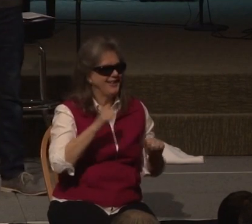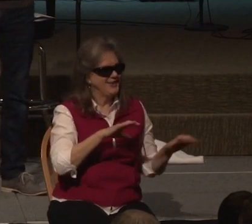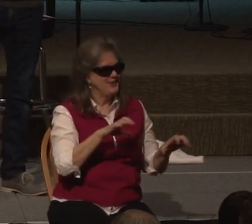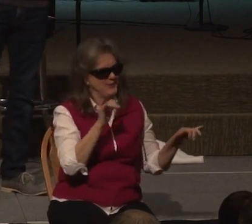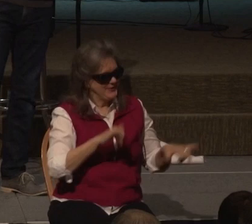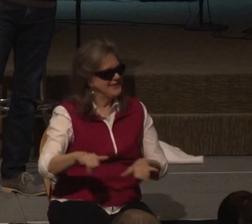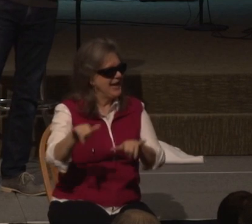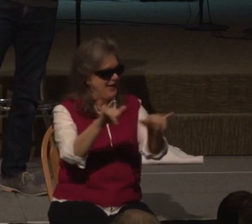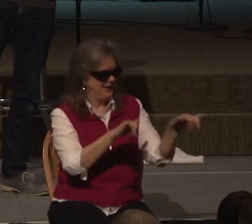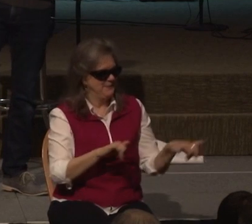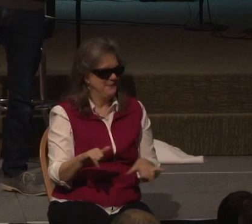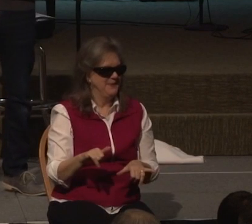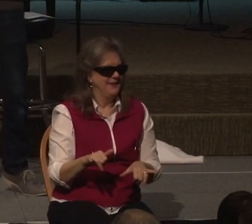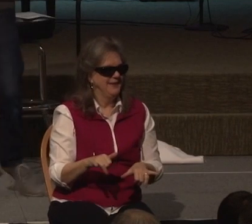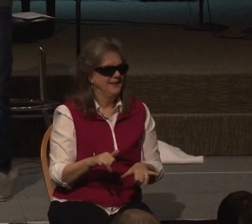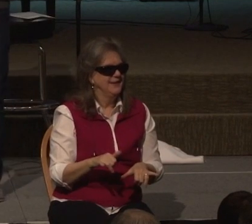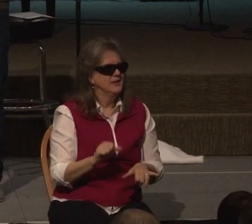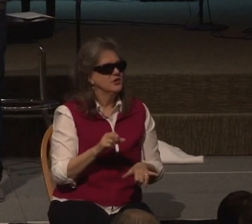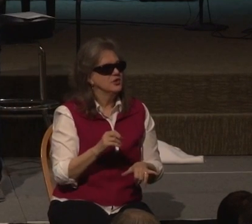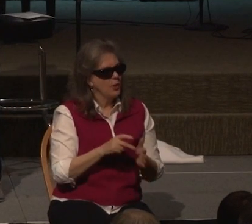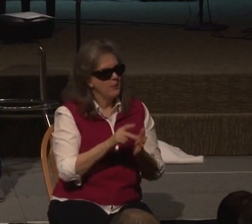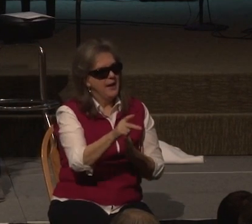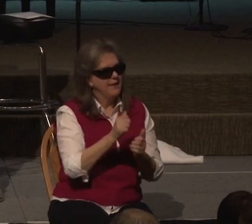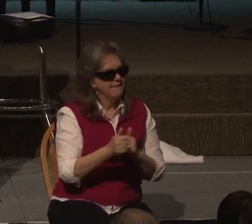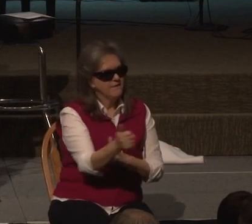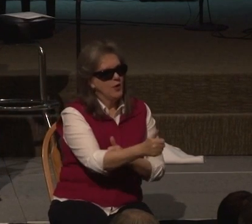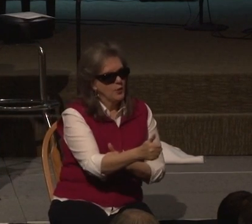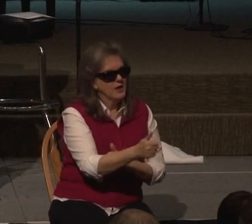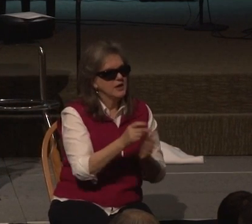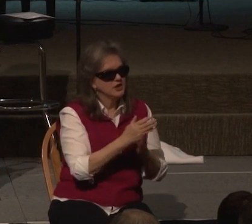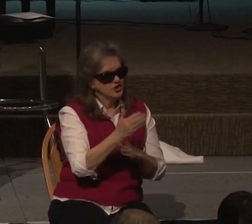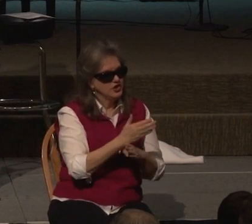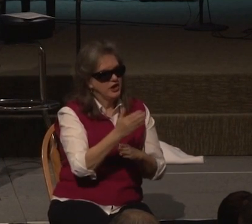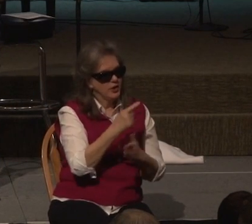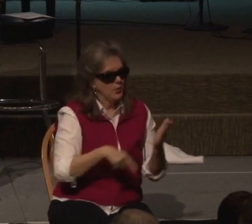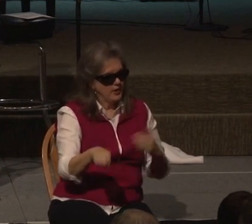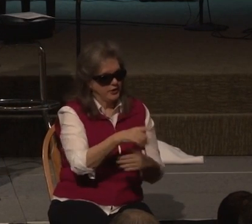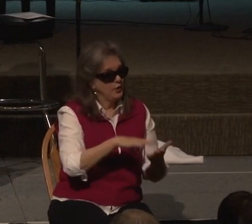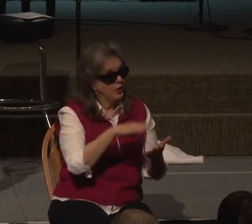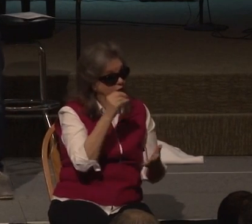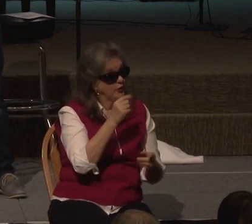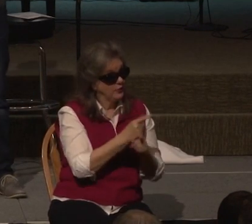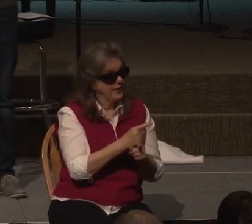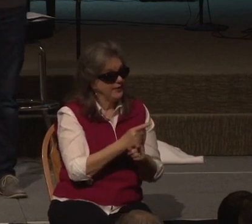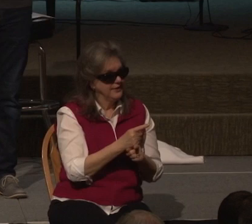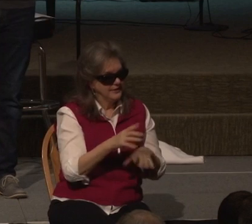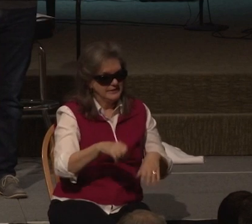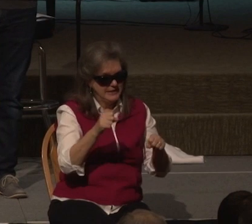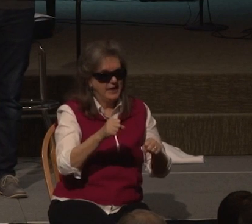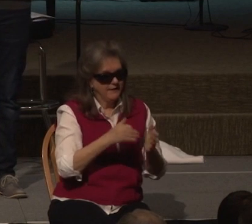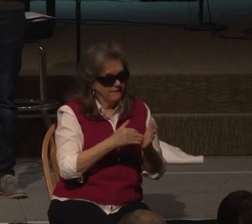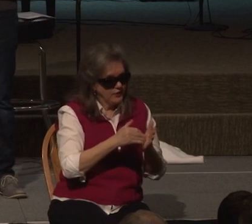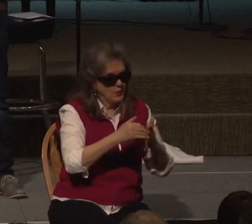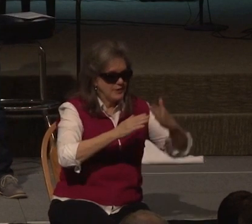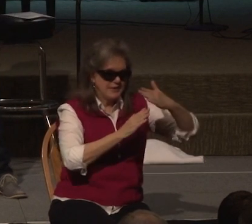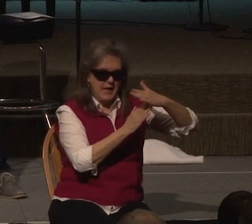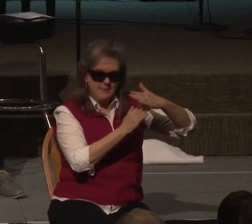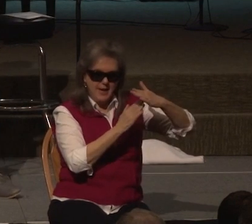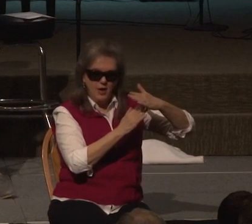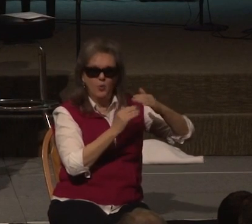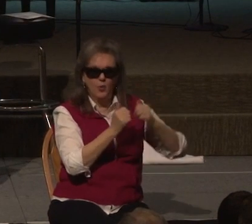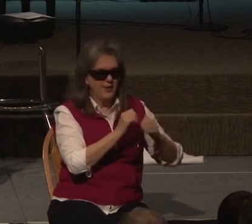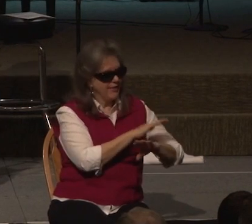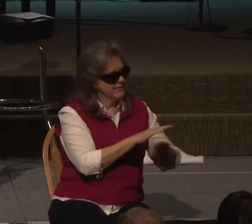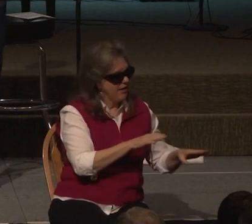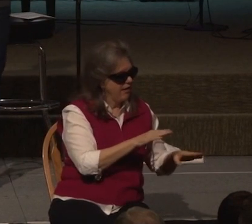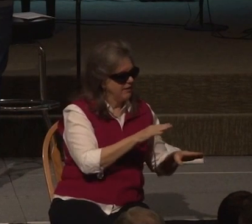same. So pay it forward. Share what you're learning, right? Take frequent timeouts to be with non-Christians.